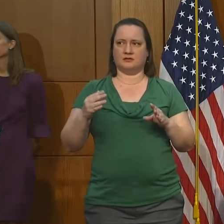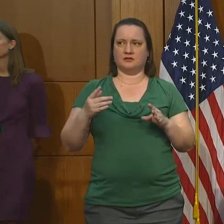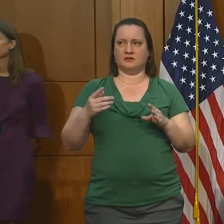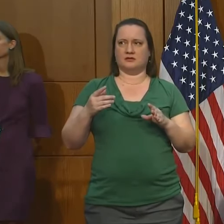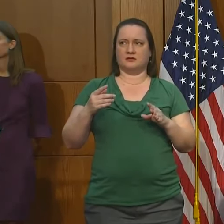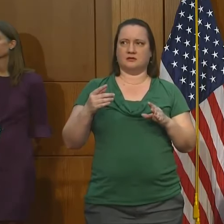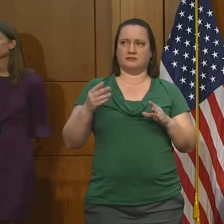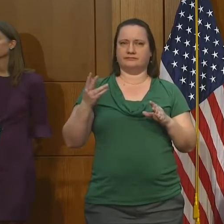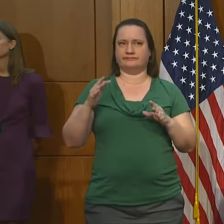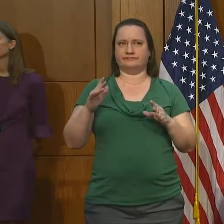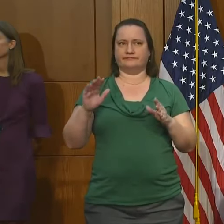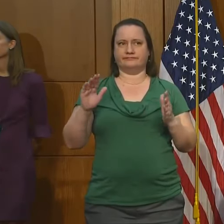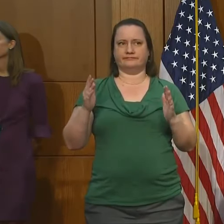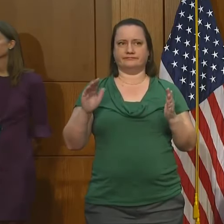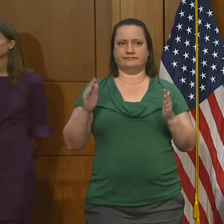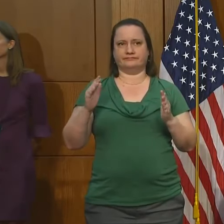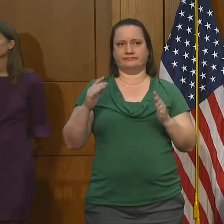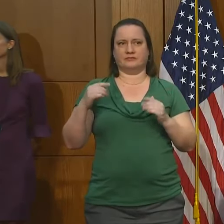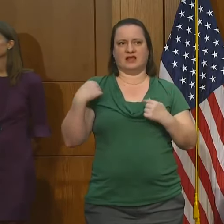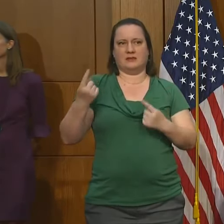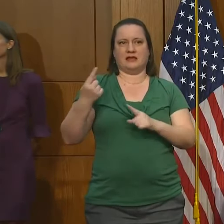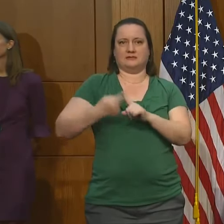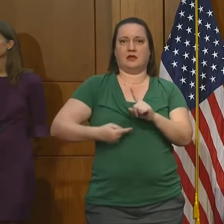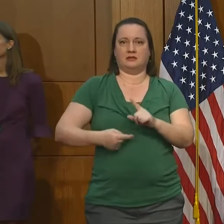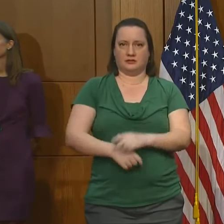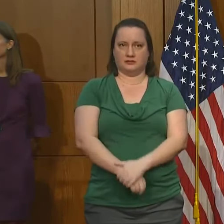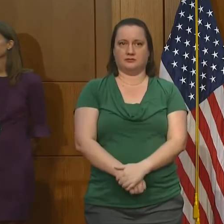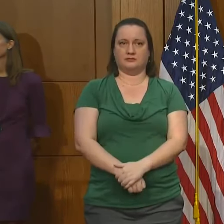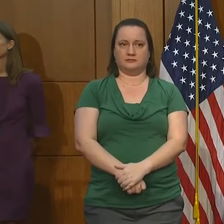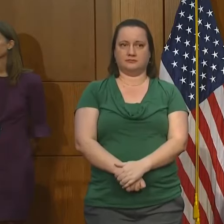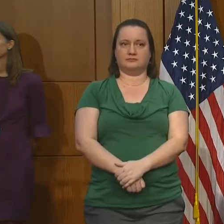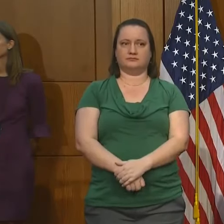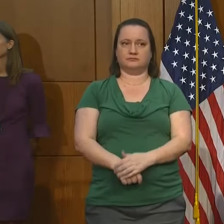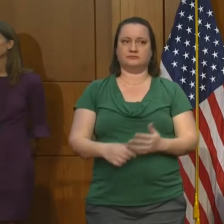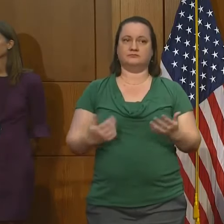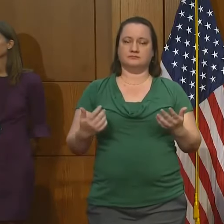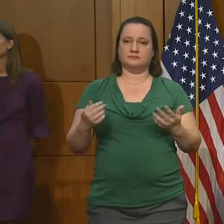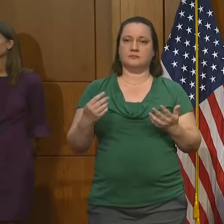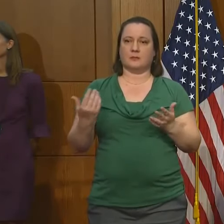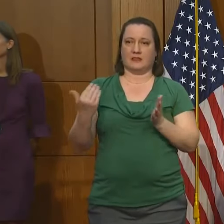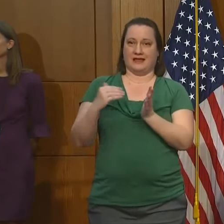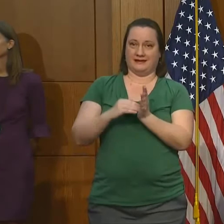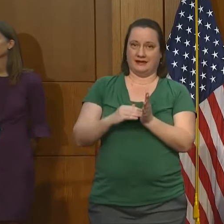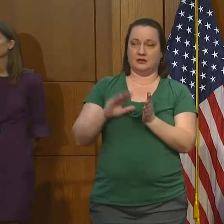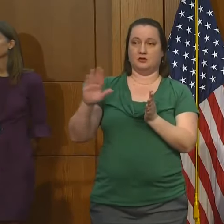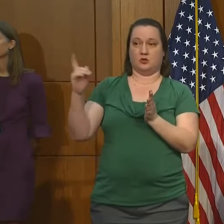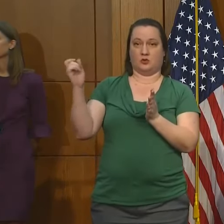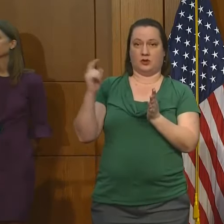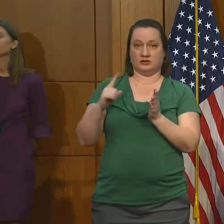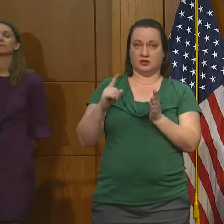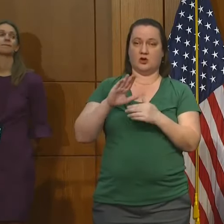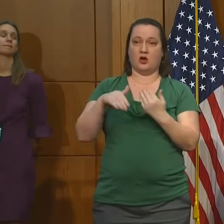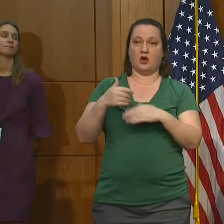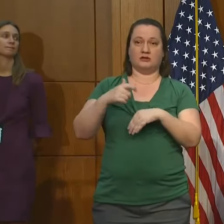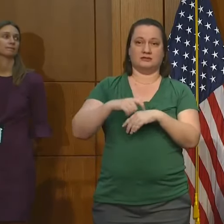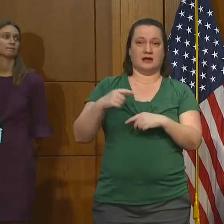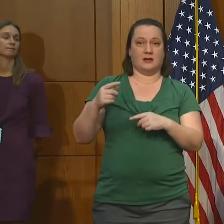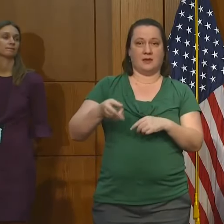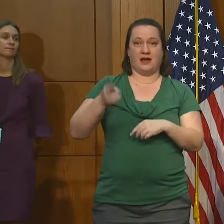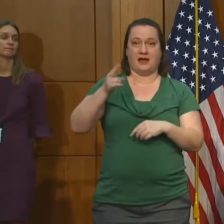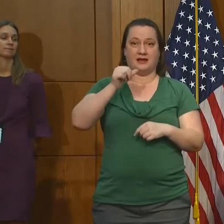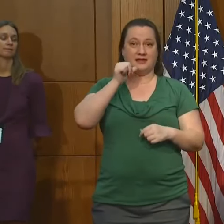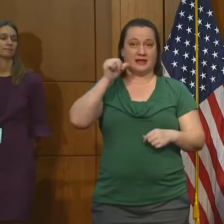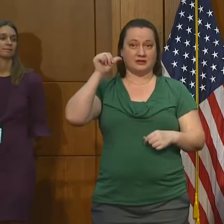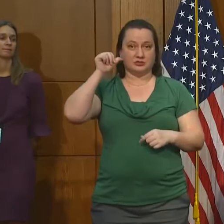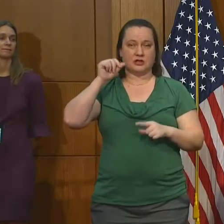right under a month. Again, April. and your question was they were at an all-time high